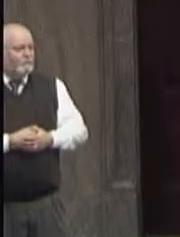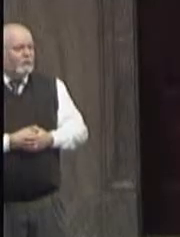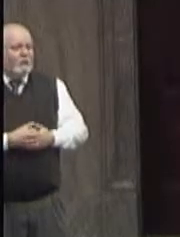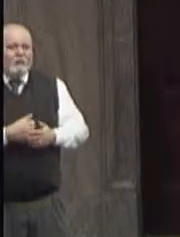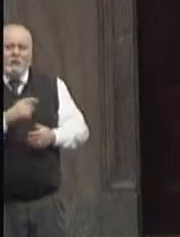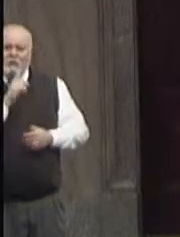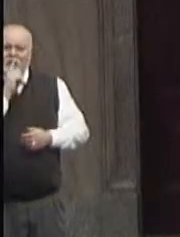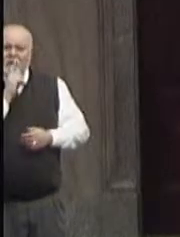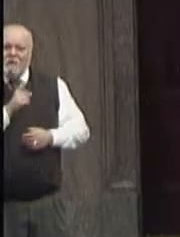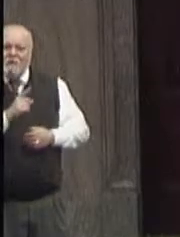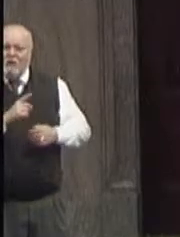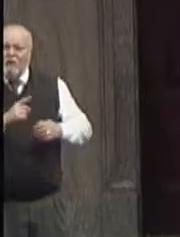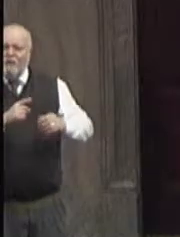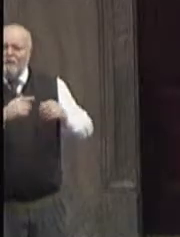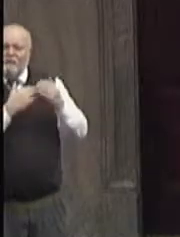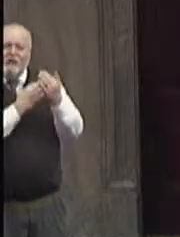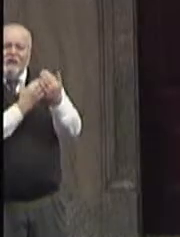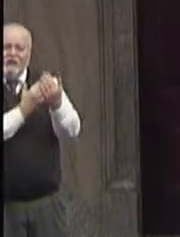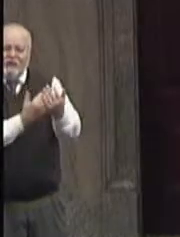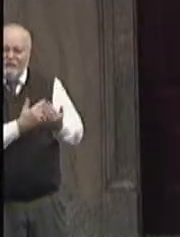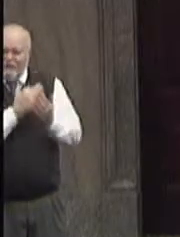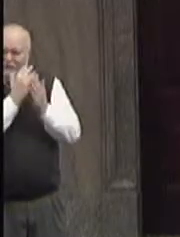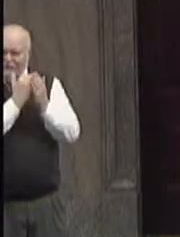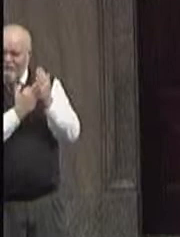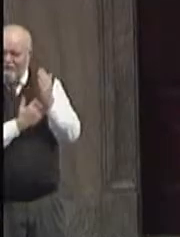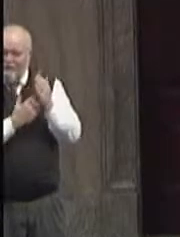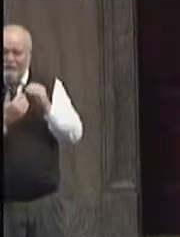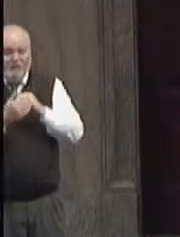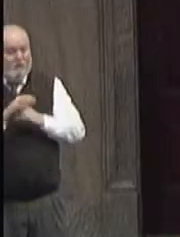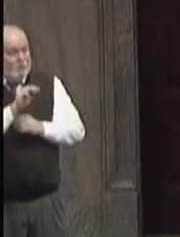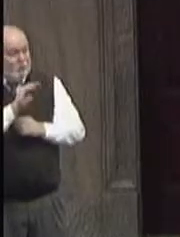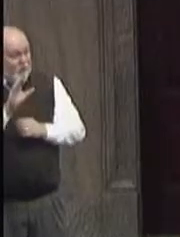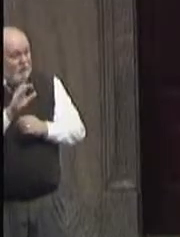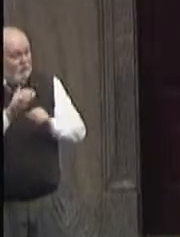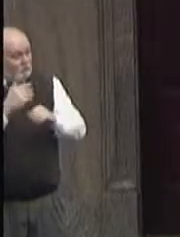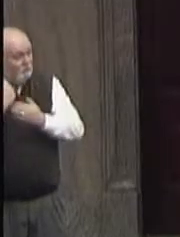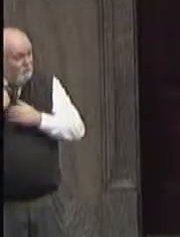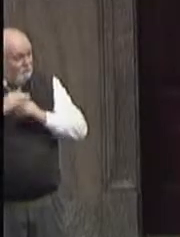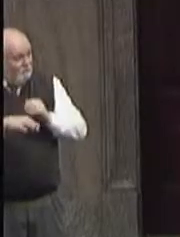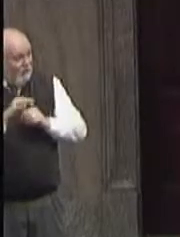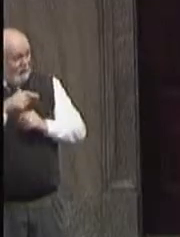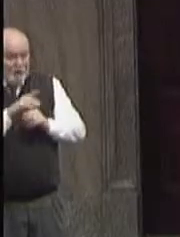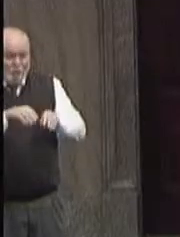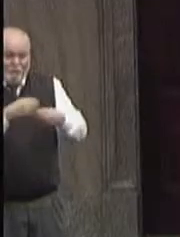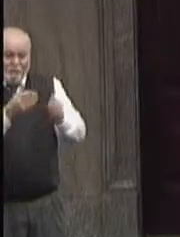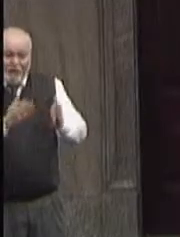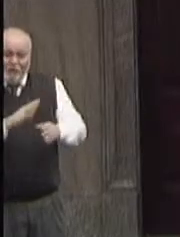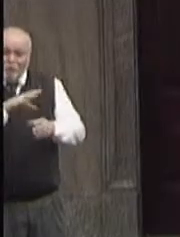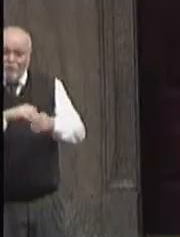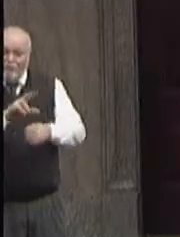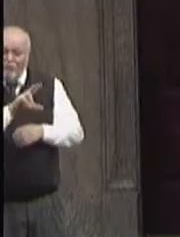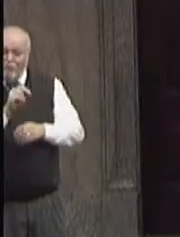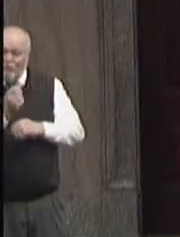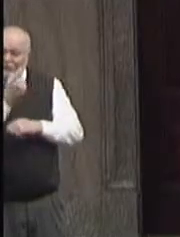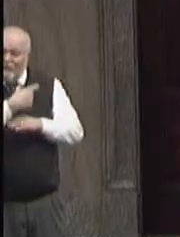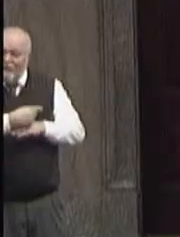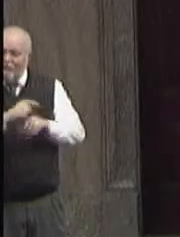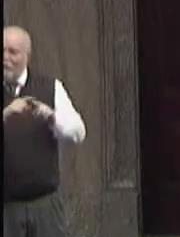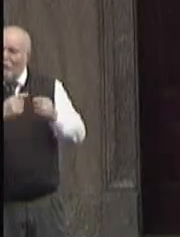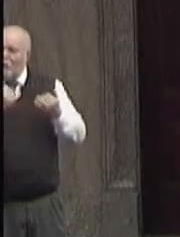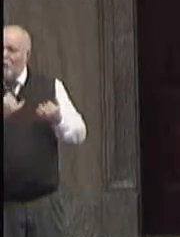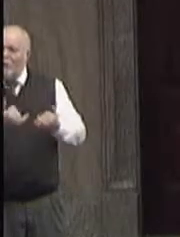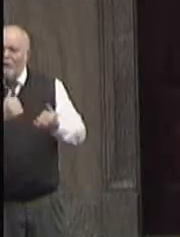There is a capacity list. The county is responsible for finding you a provider within 30 days, but at this time, there